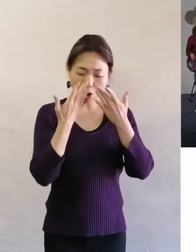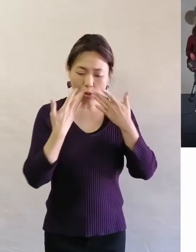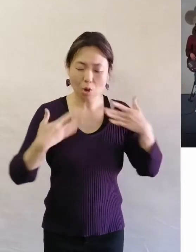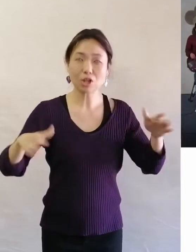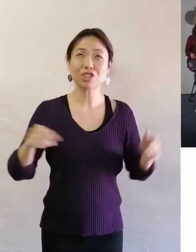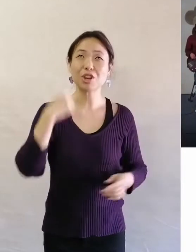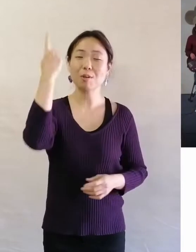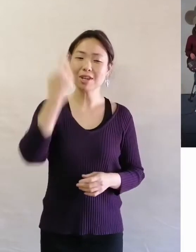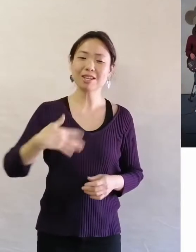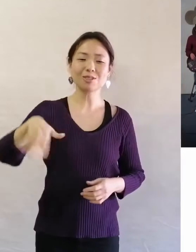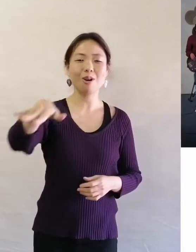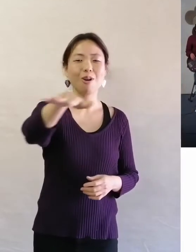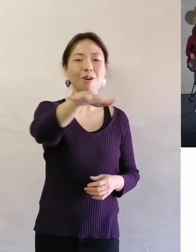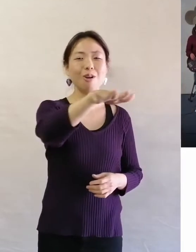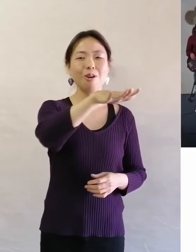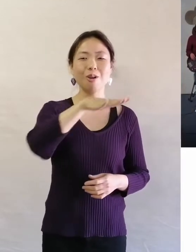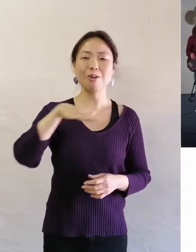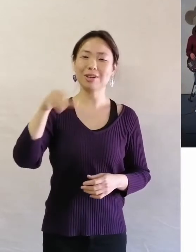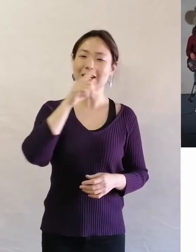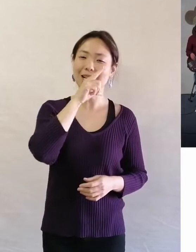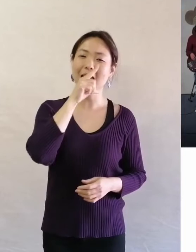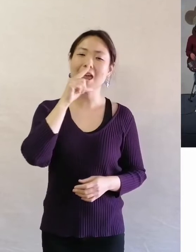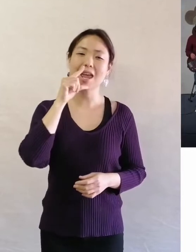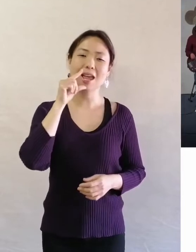soul. Worship His holy.